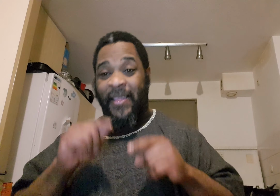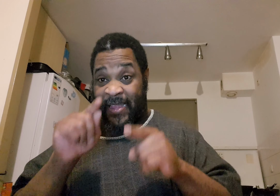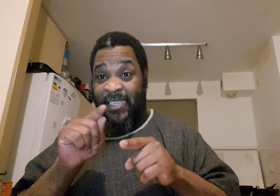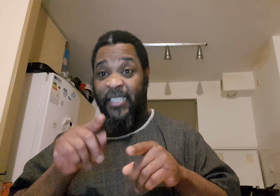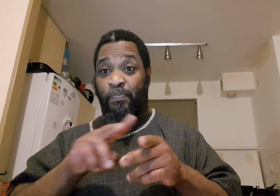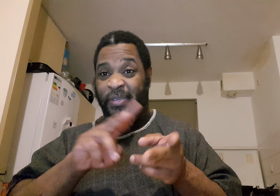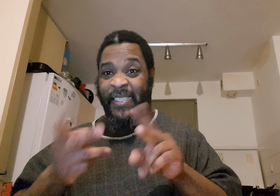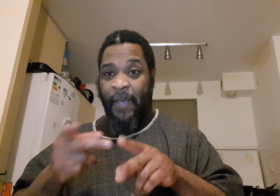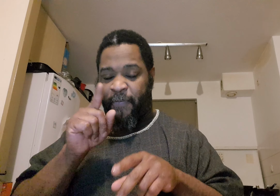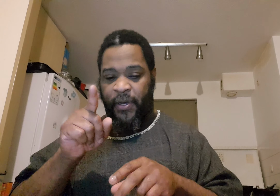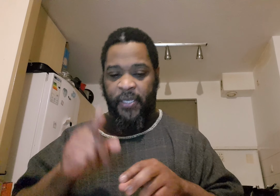This is present for this.